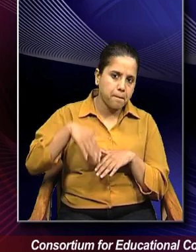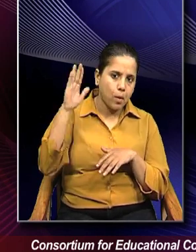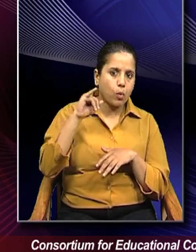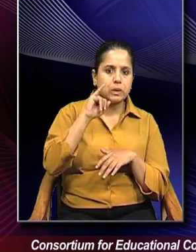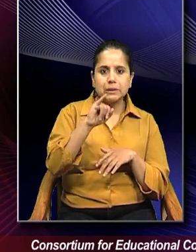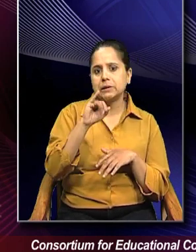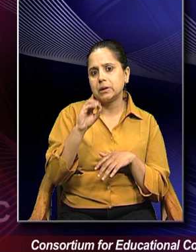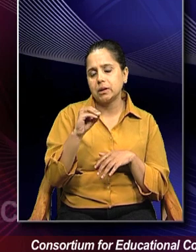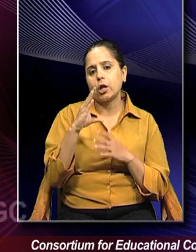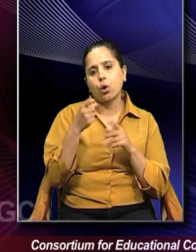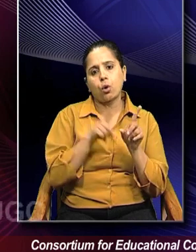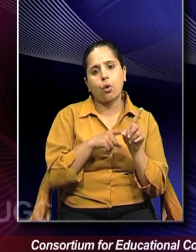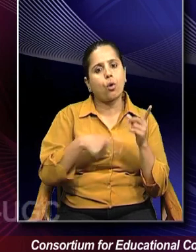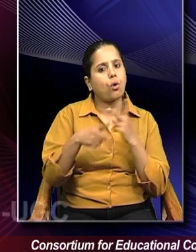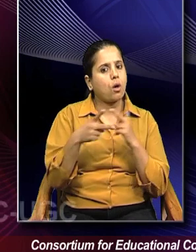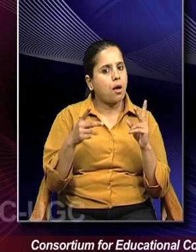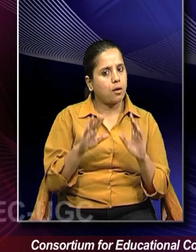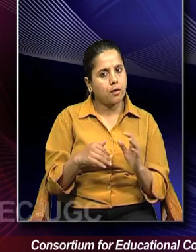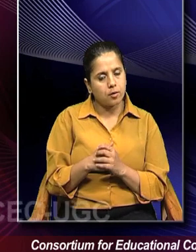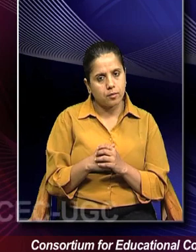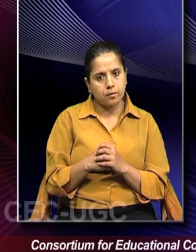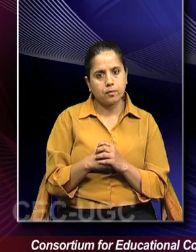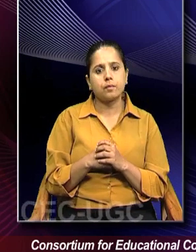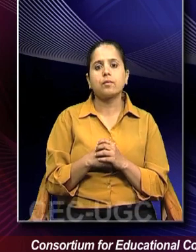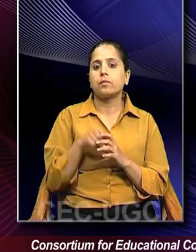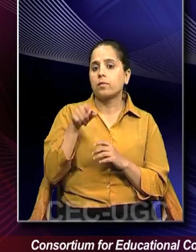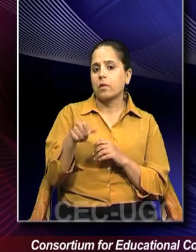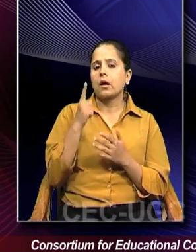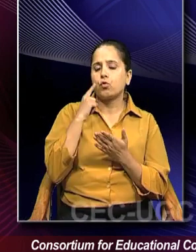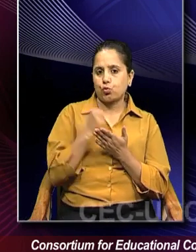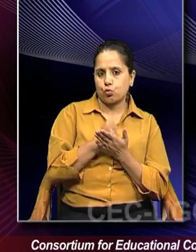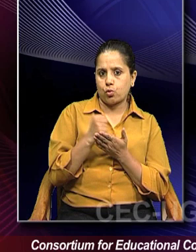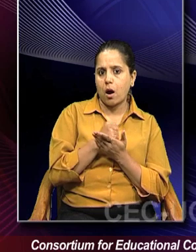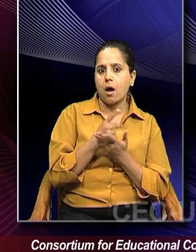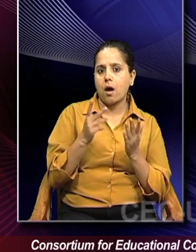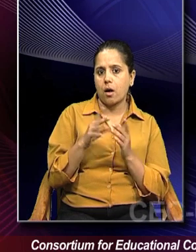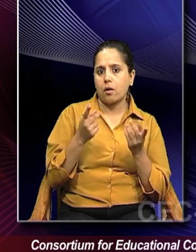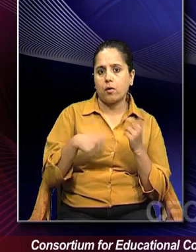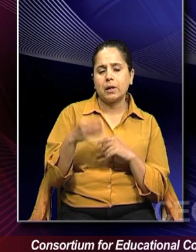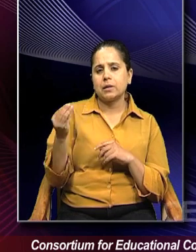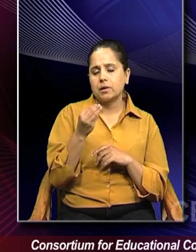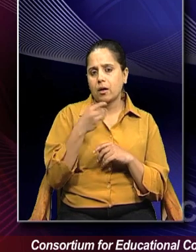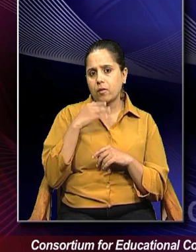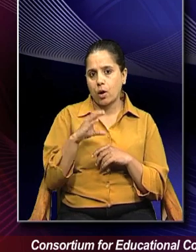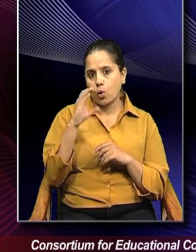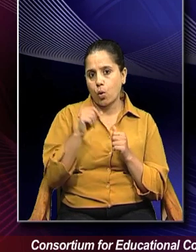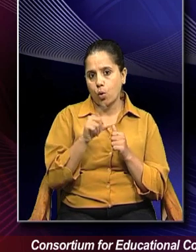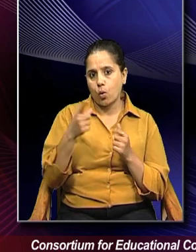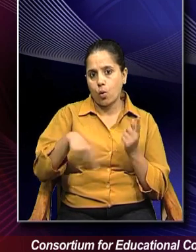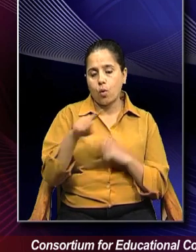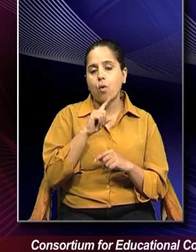60 colonies. It tried to maintain a certain type of colonial